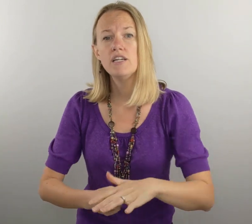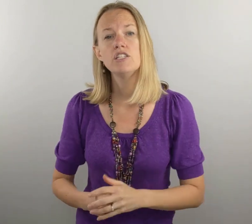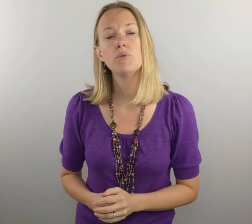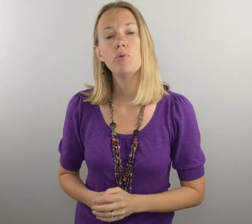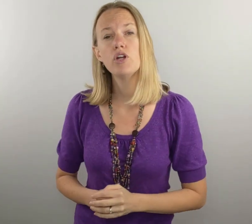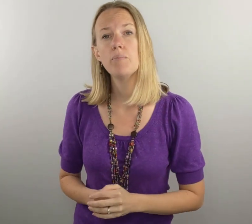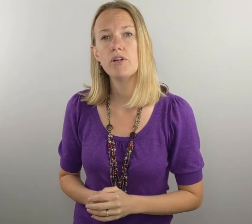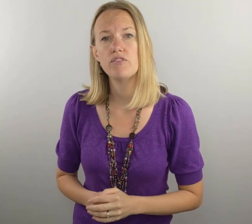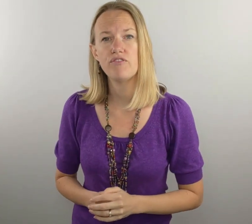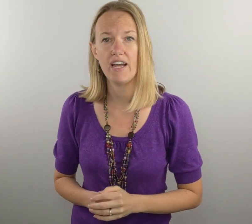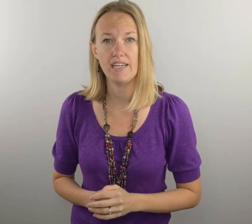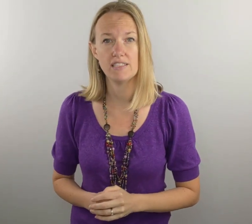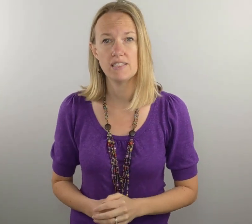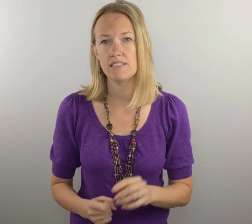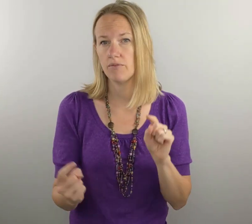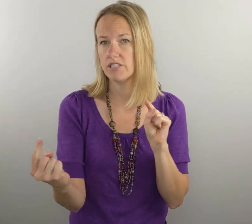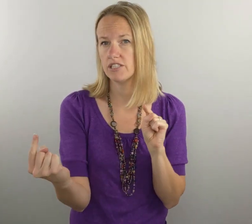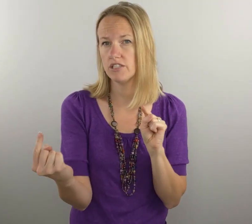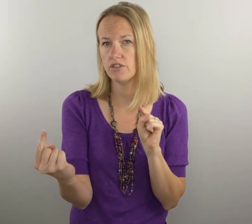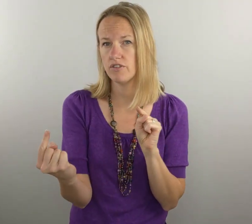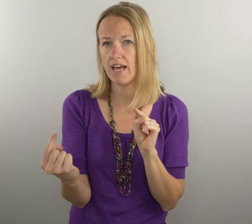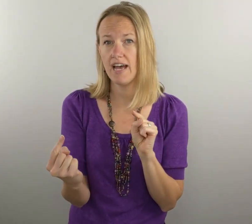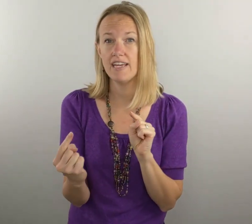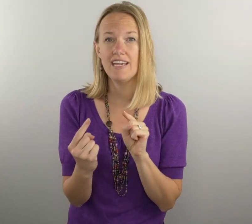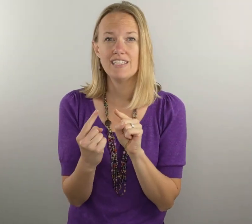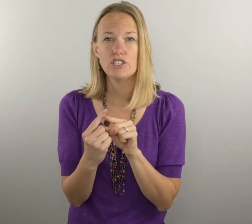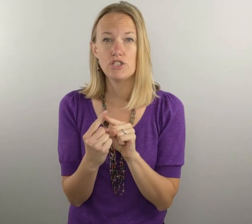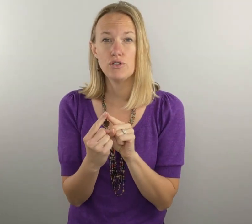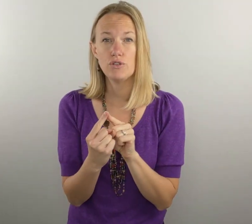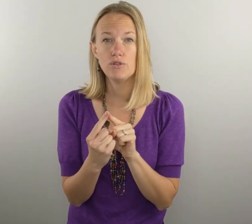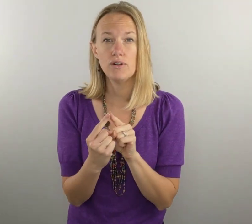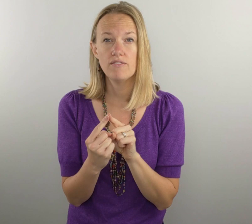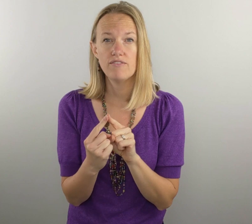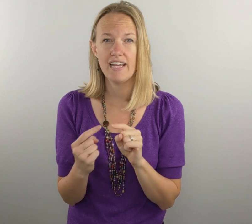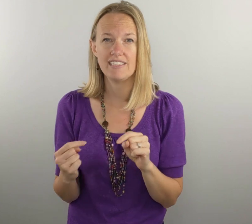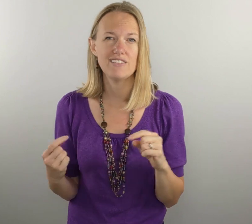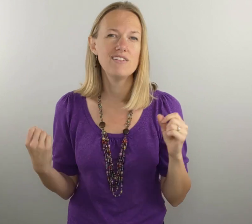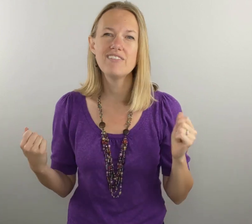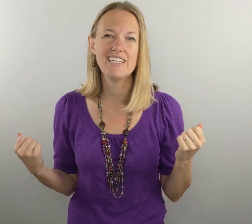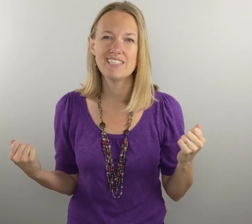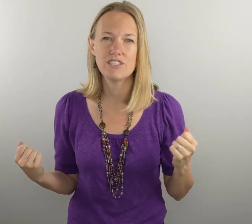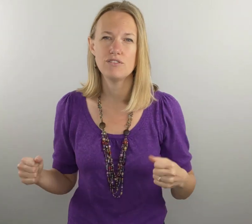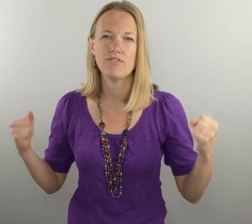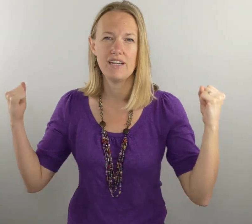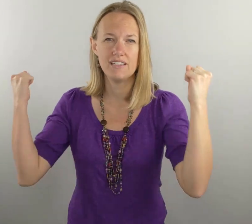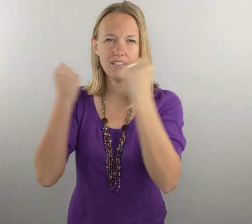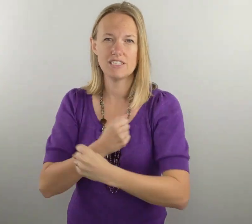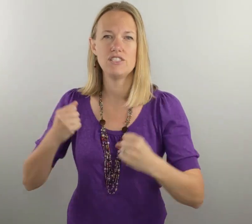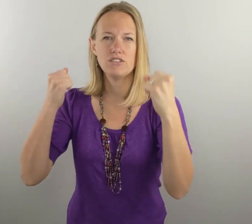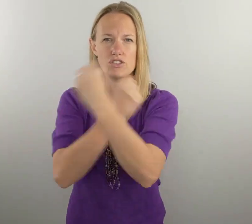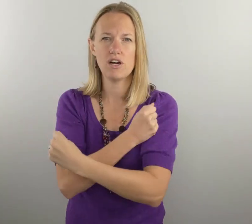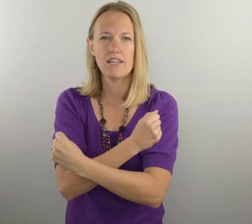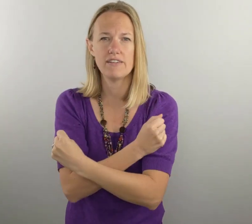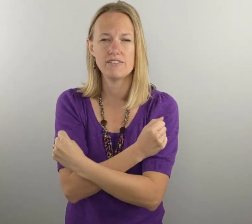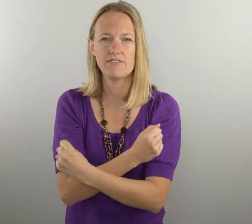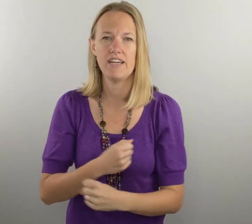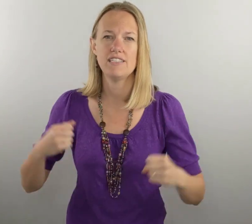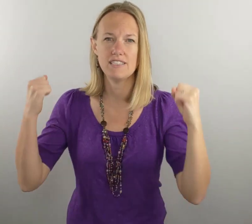to put up a good fight. And we're just going to do for that, to fight. You don't even need to fight. You can just do strong enough to fight like